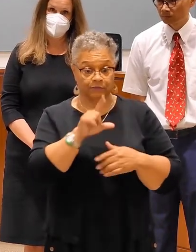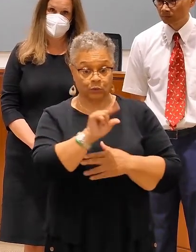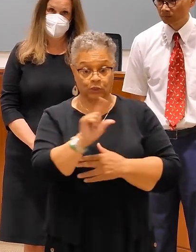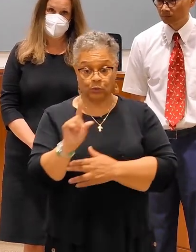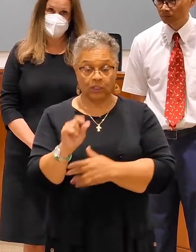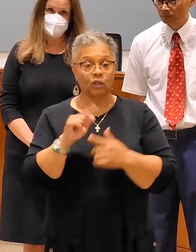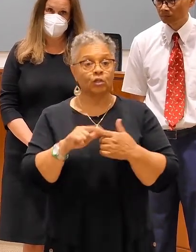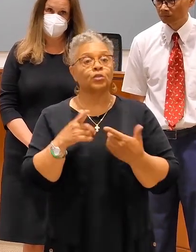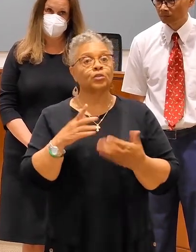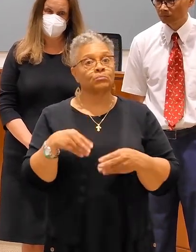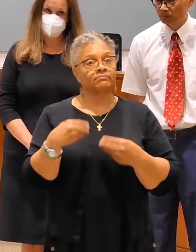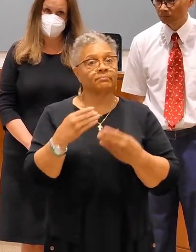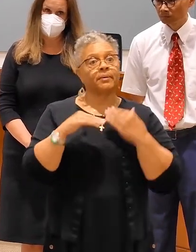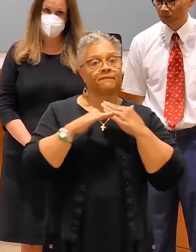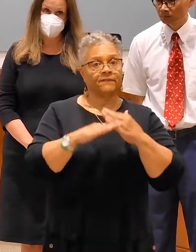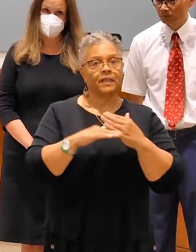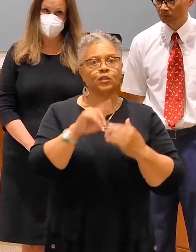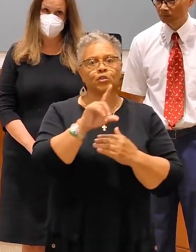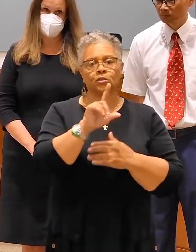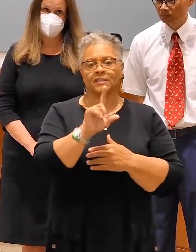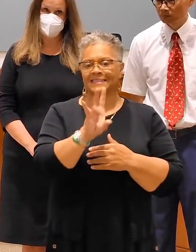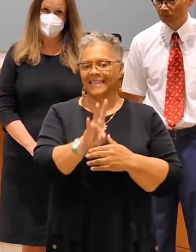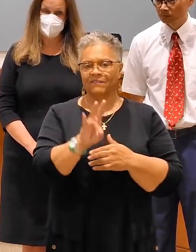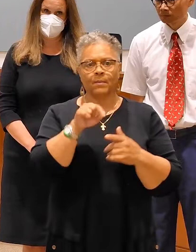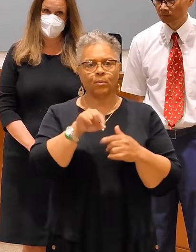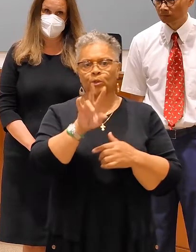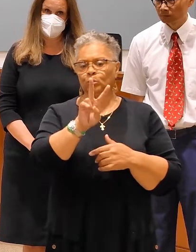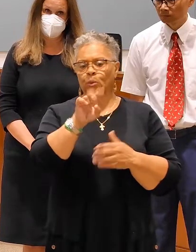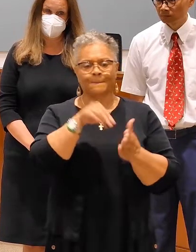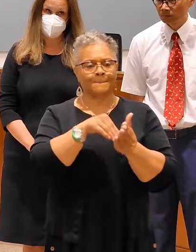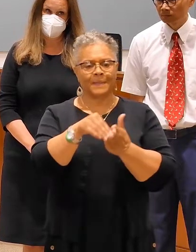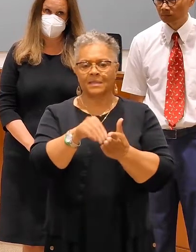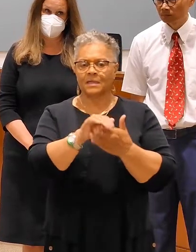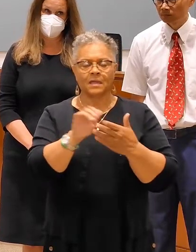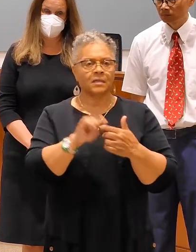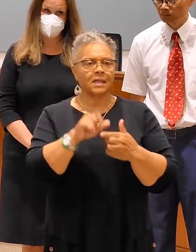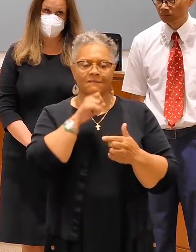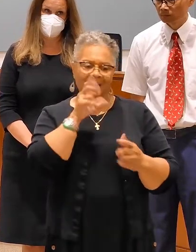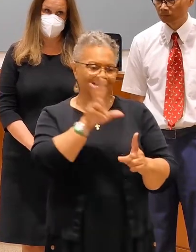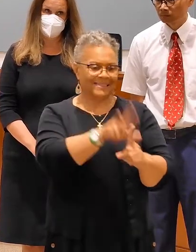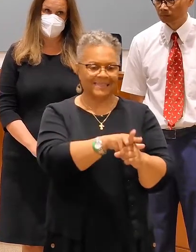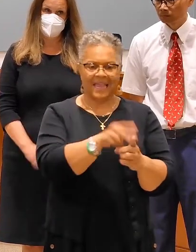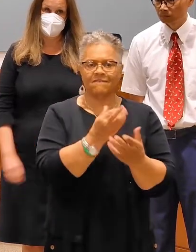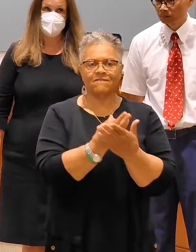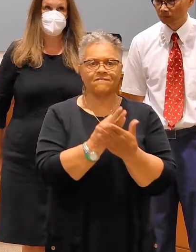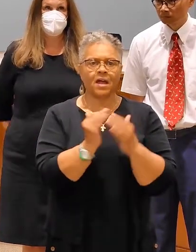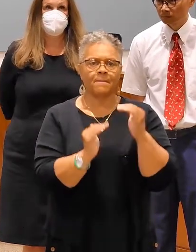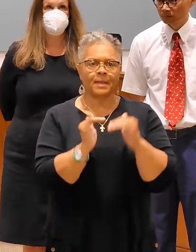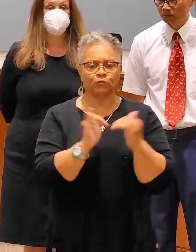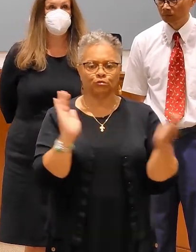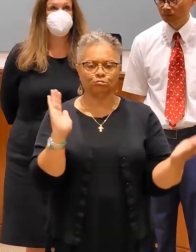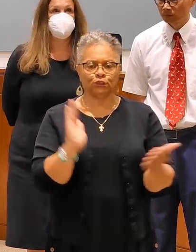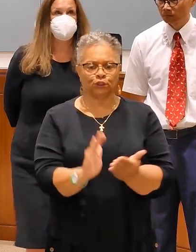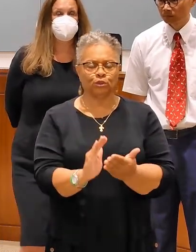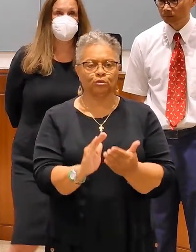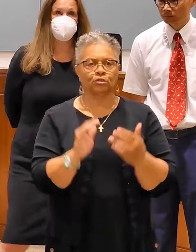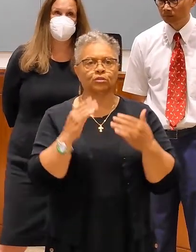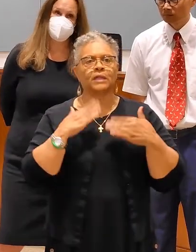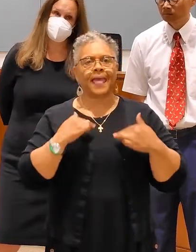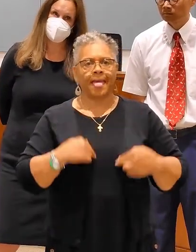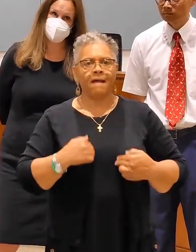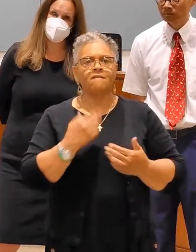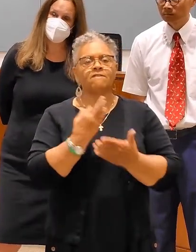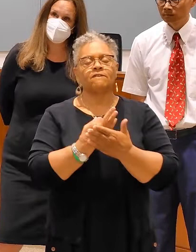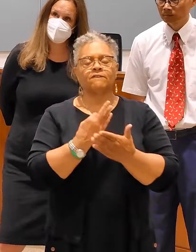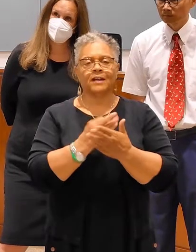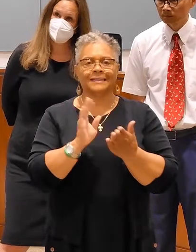of $7.2 million of unassigned fund balance to reduce the school system's health fund deficit,